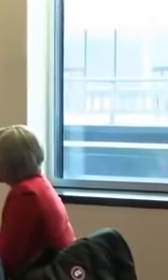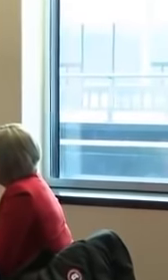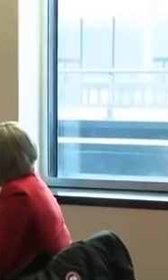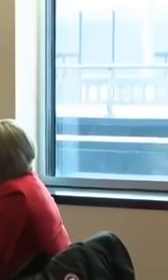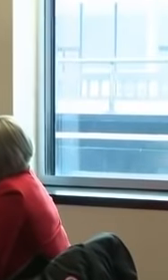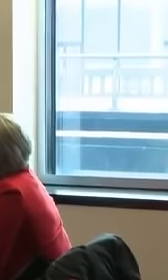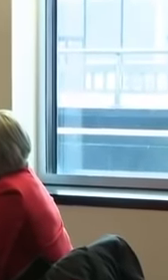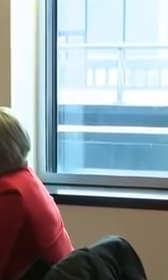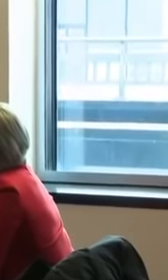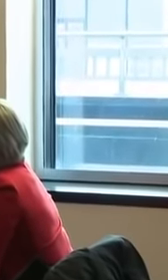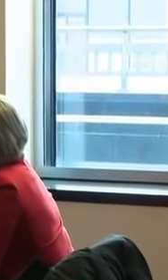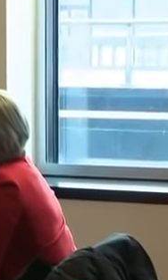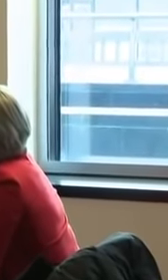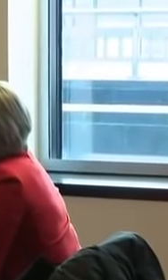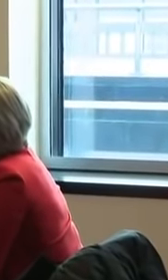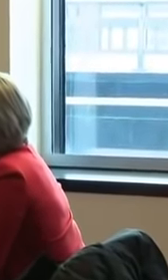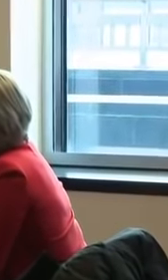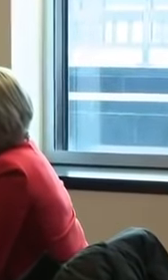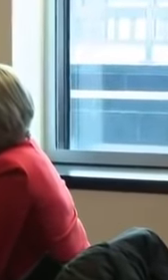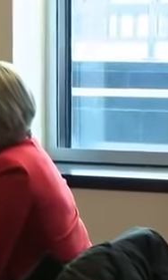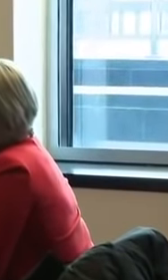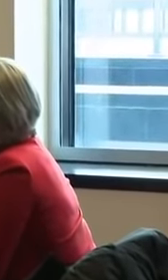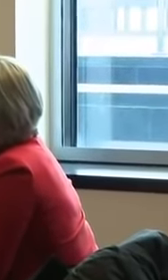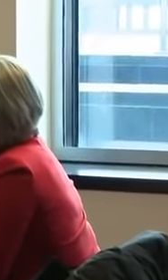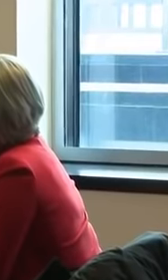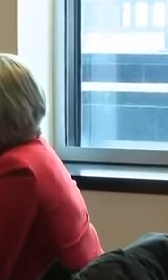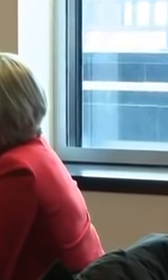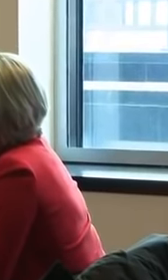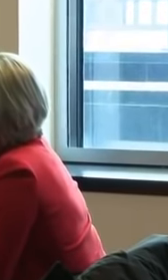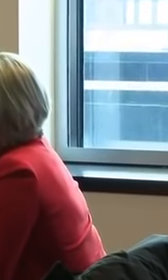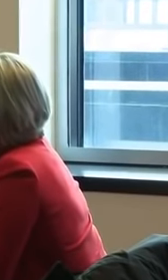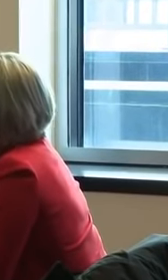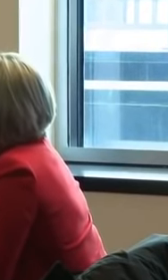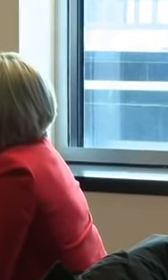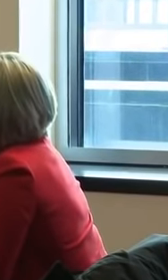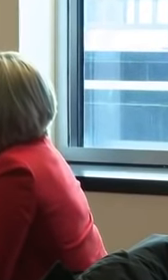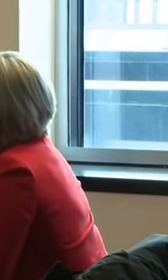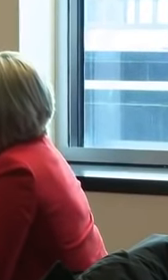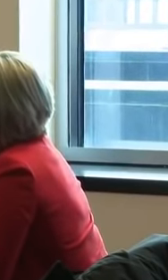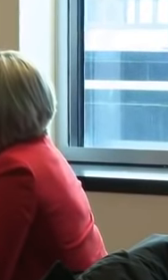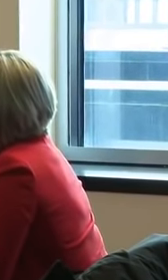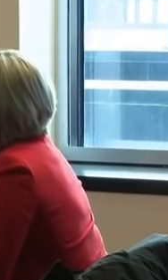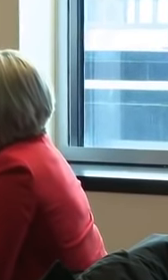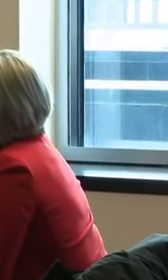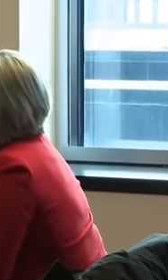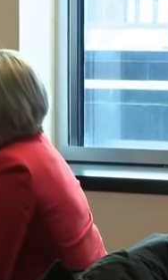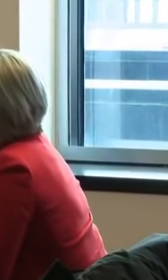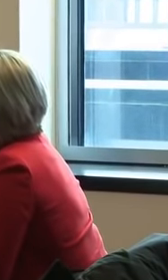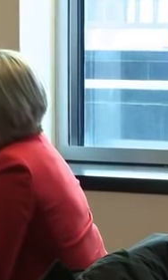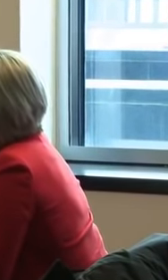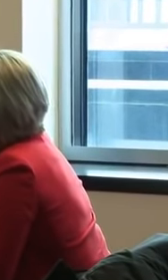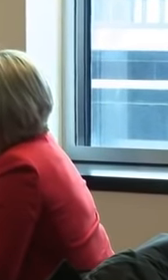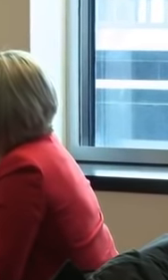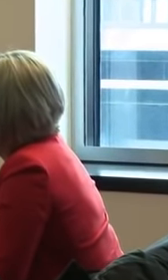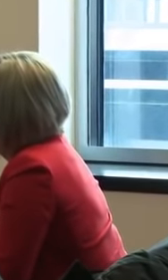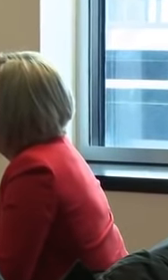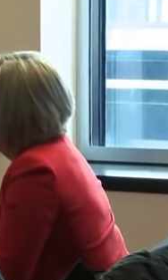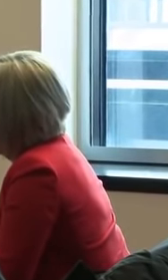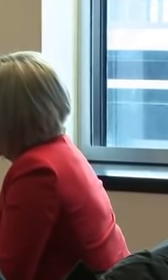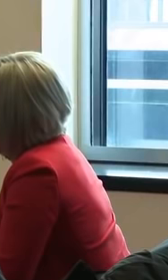Brenna. we've got people who are, typing in on social media. What do you consider to be